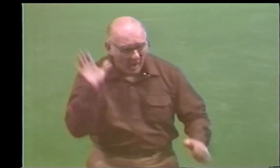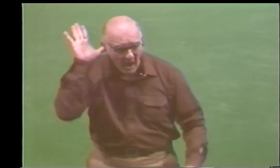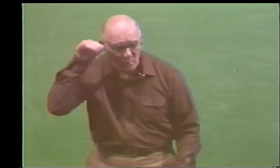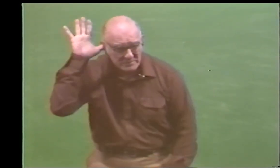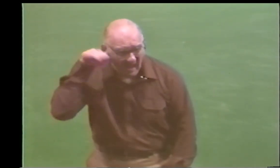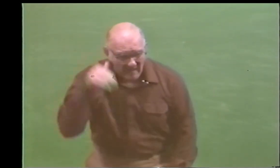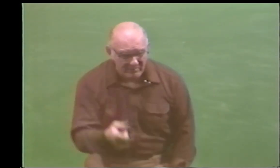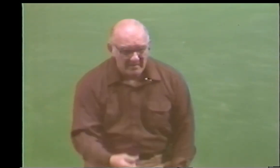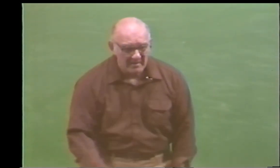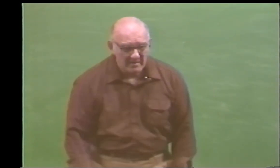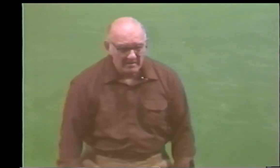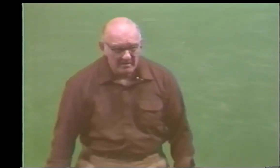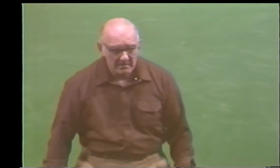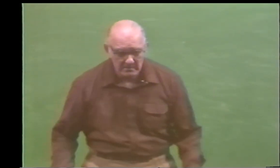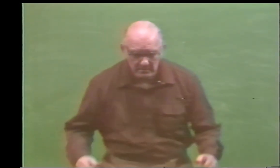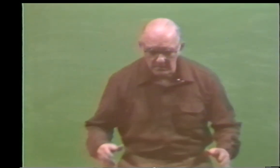you deaf?